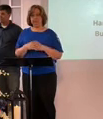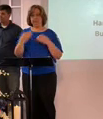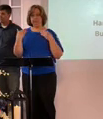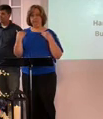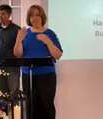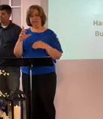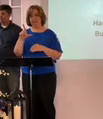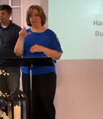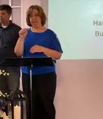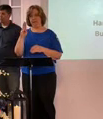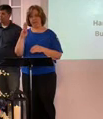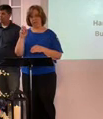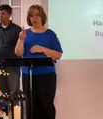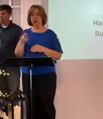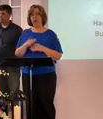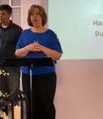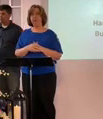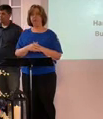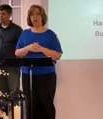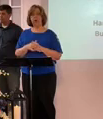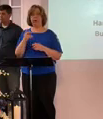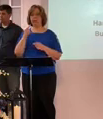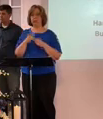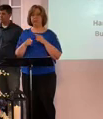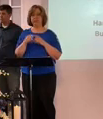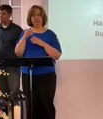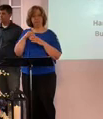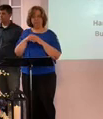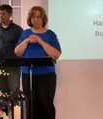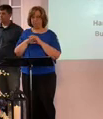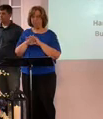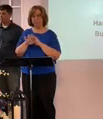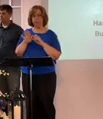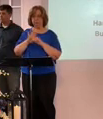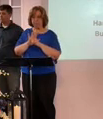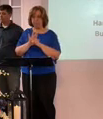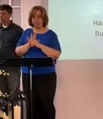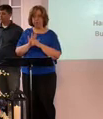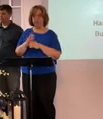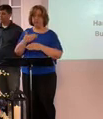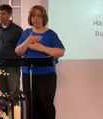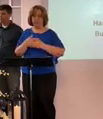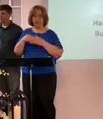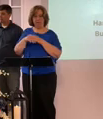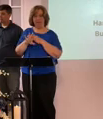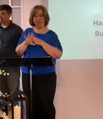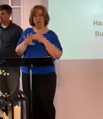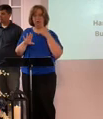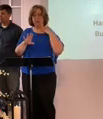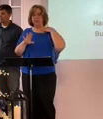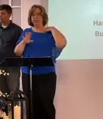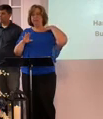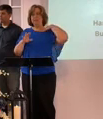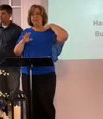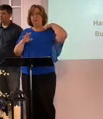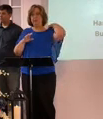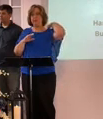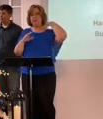I could not push him out. So they ended up doing a C-section, which we weren't prepared for